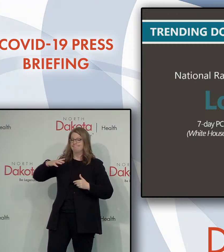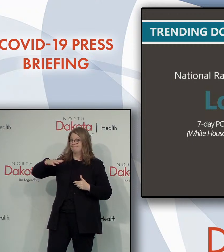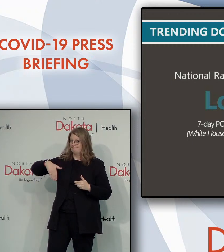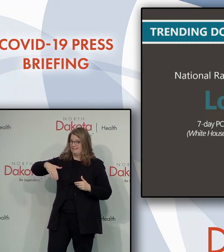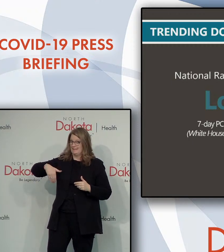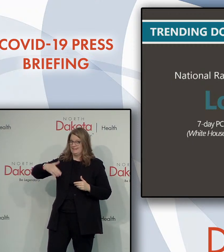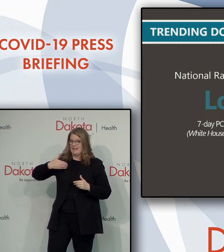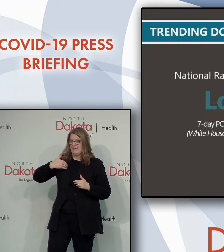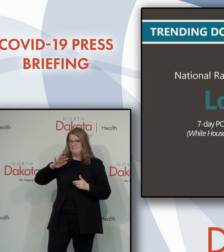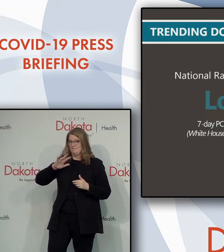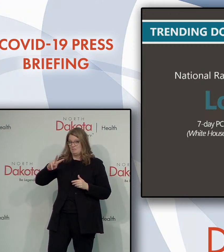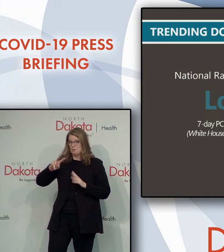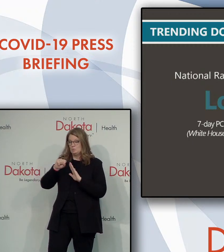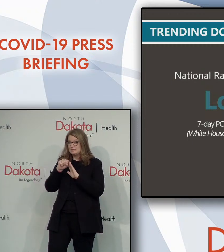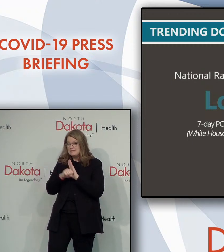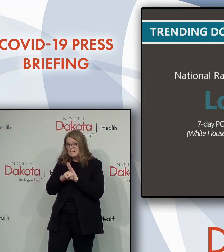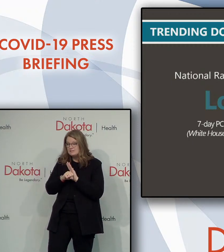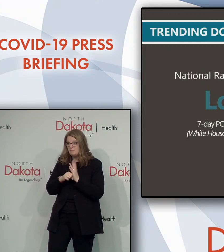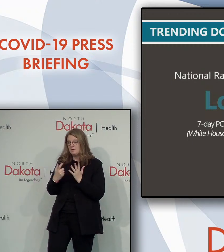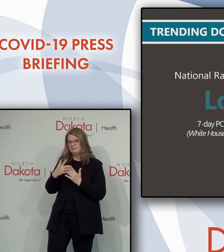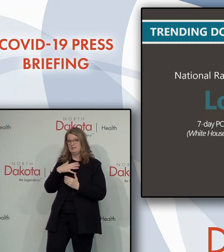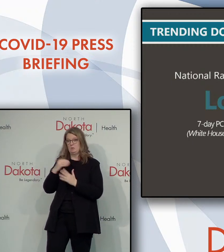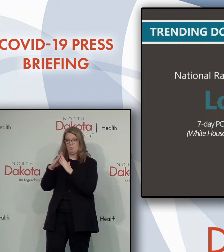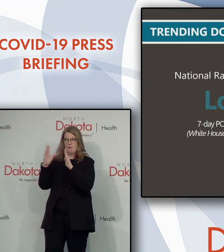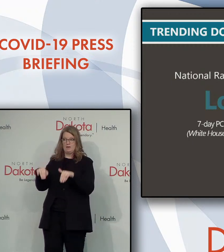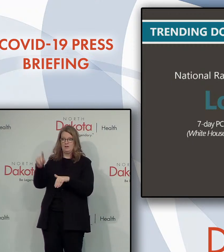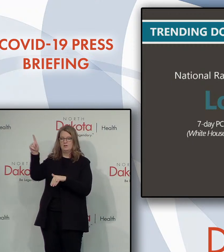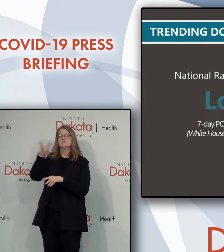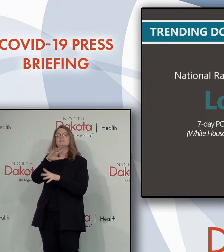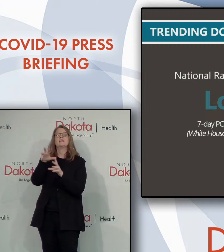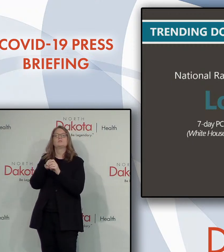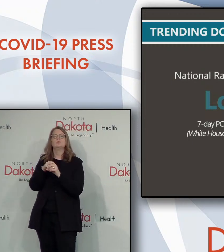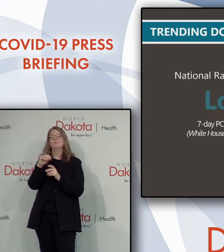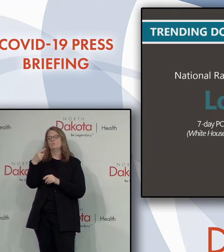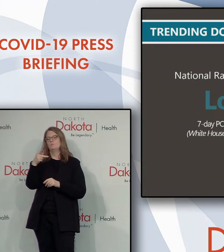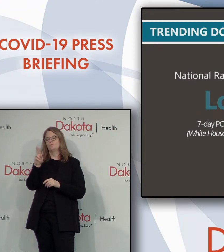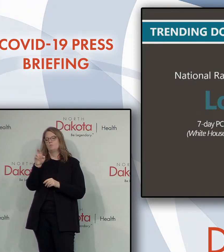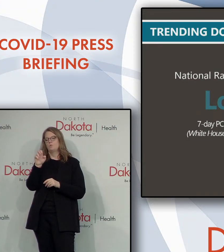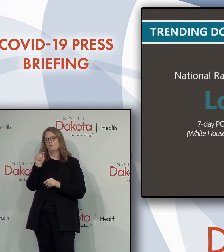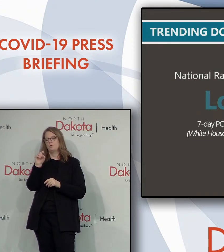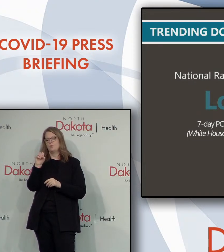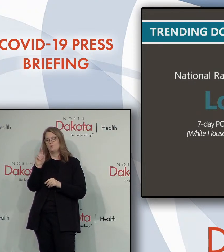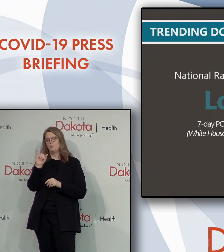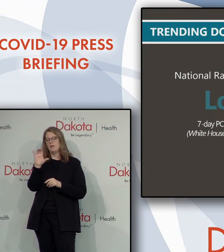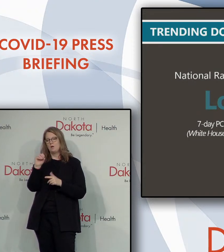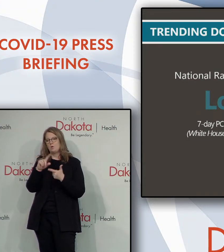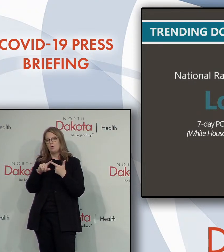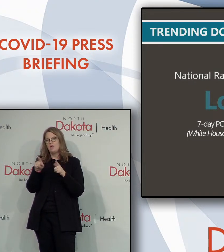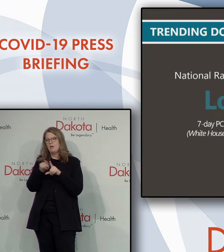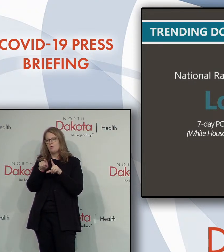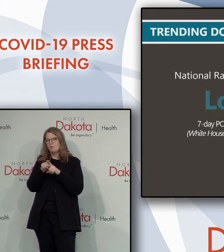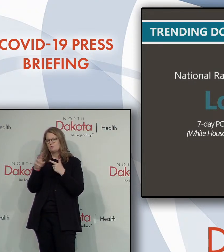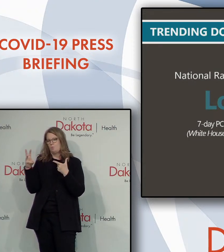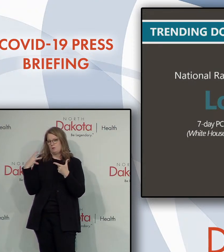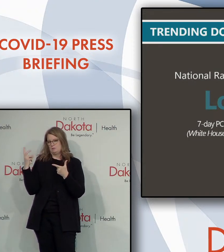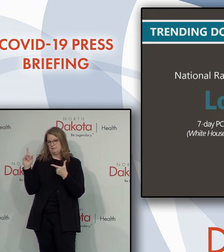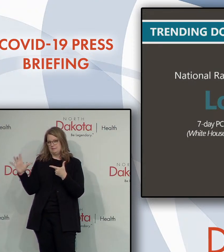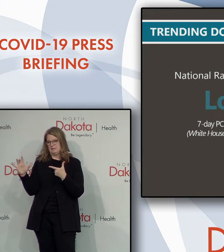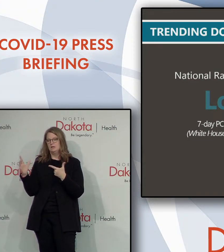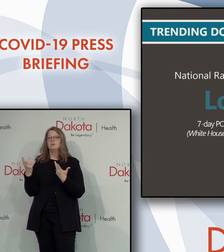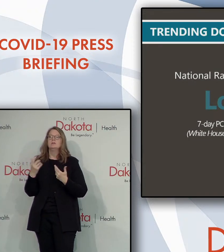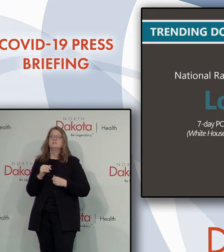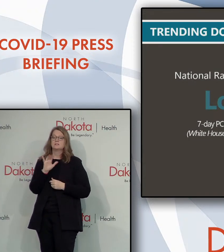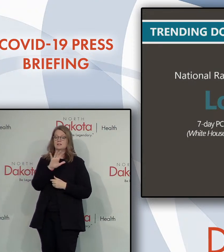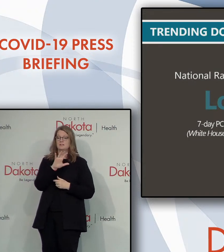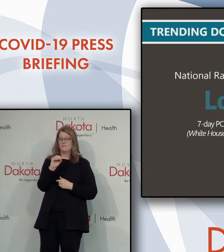52 states, but in the White House report, they include Puerto Rico and the District of Columbia. And so among the 50 states